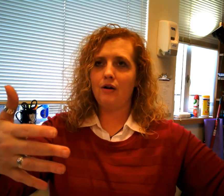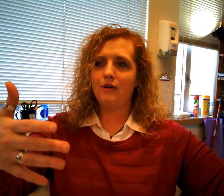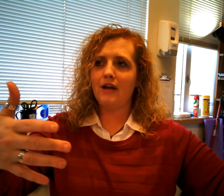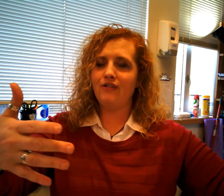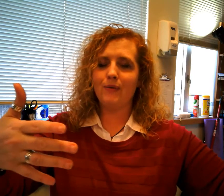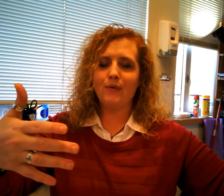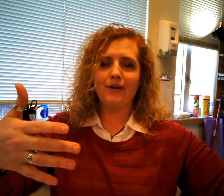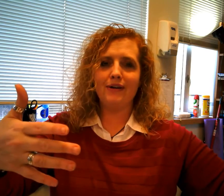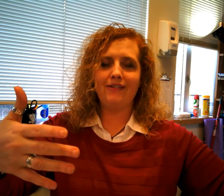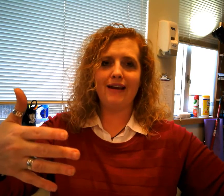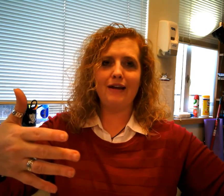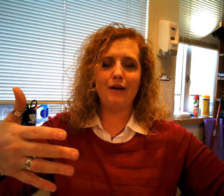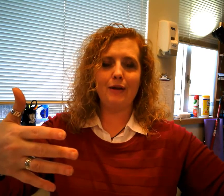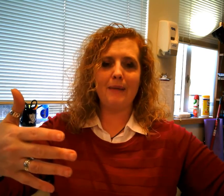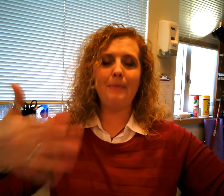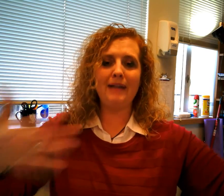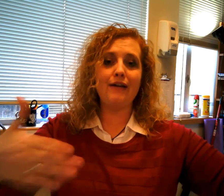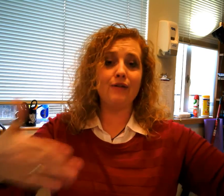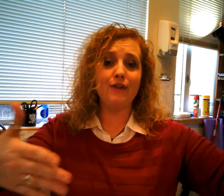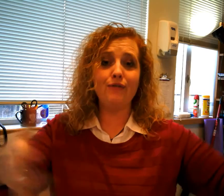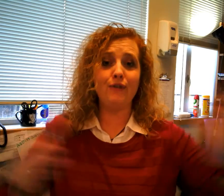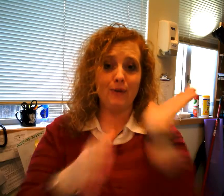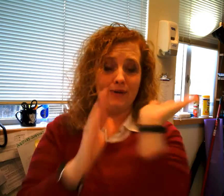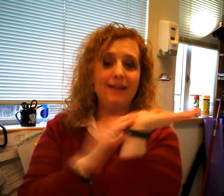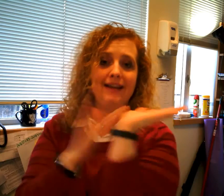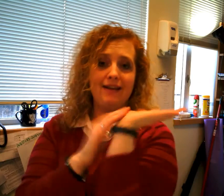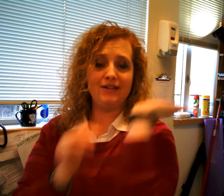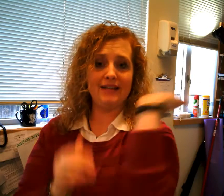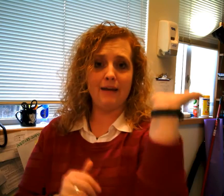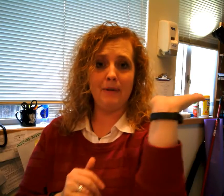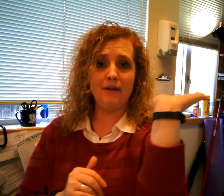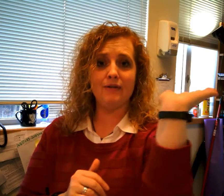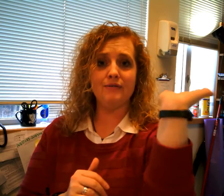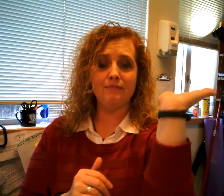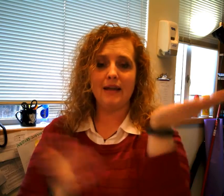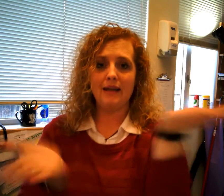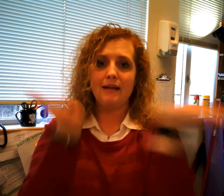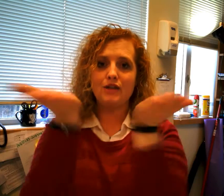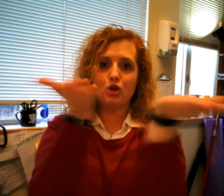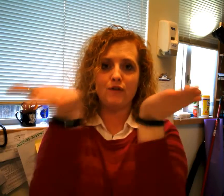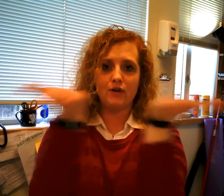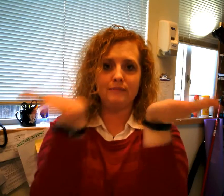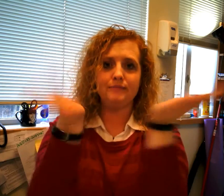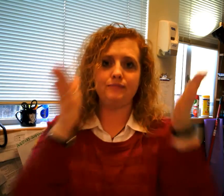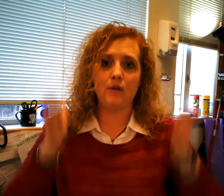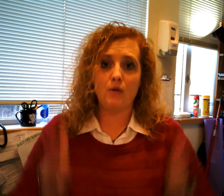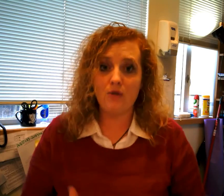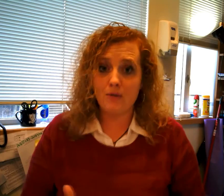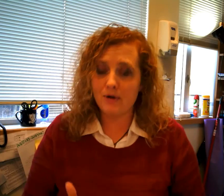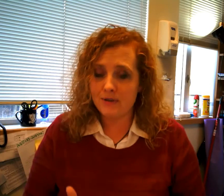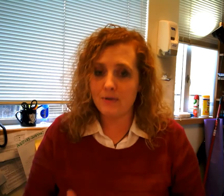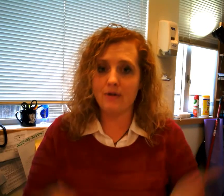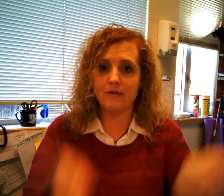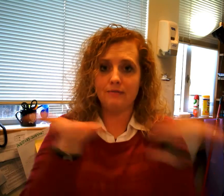lost for words, a platter full of food. Yeah, just like up here, server with a person marker,